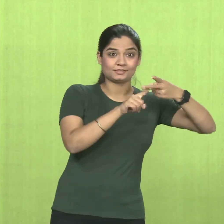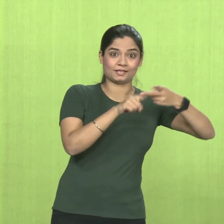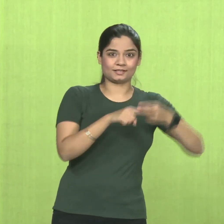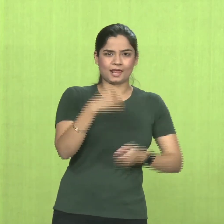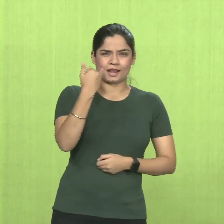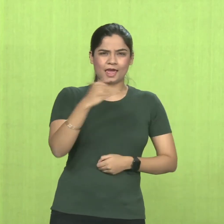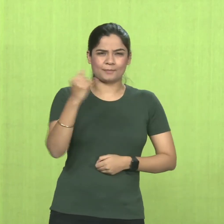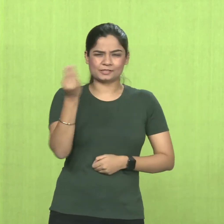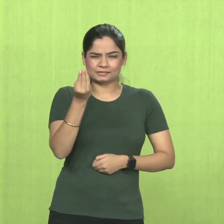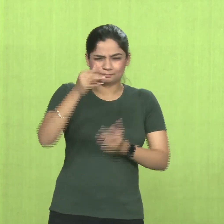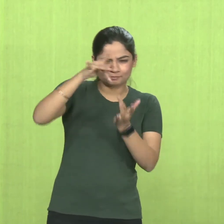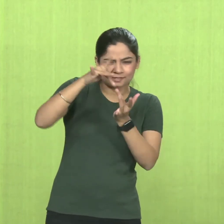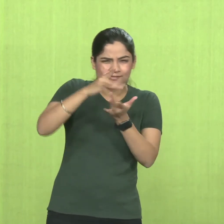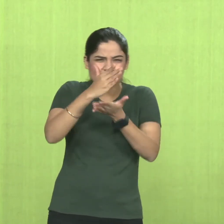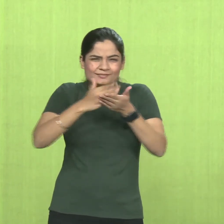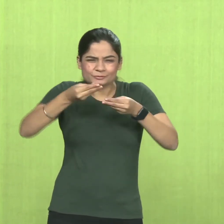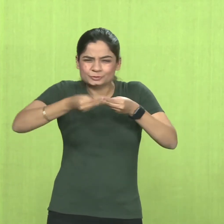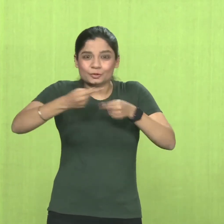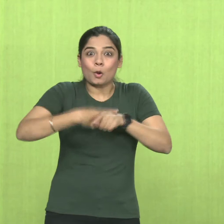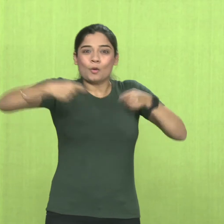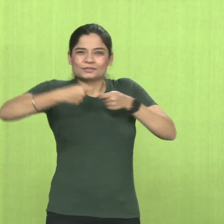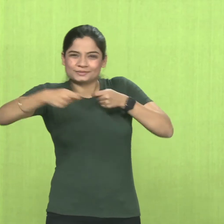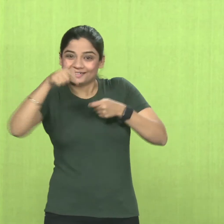is semi-perishable foods.